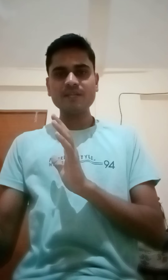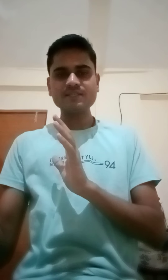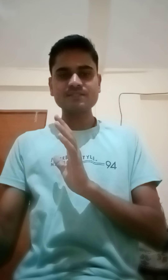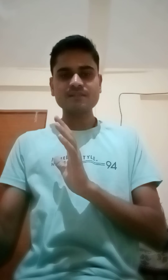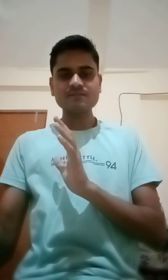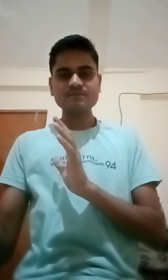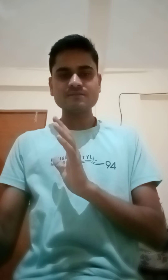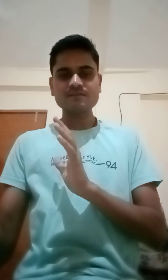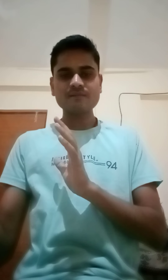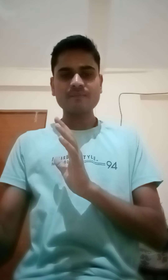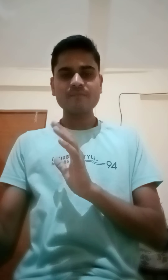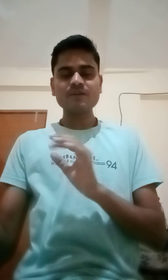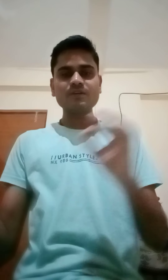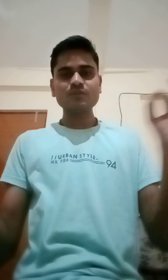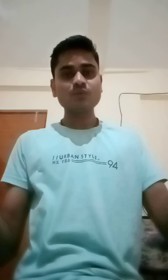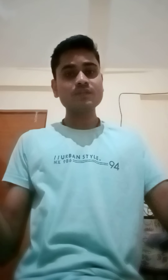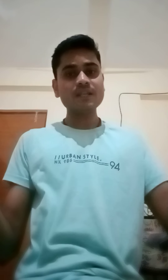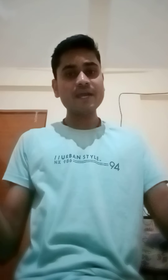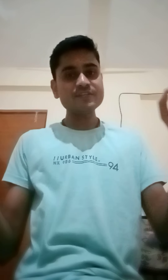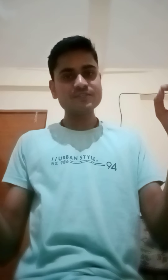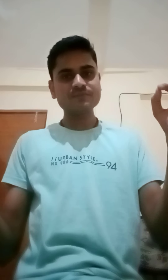place through the light